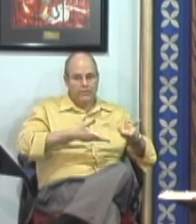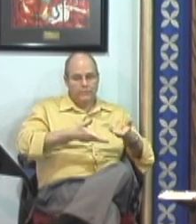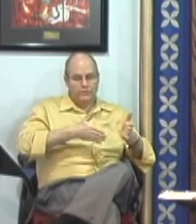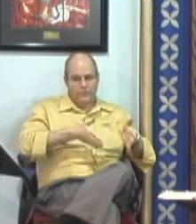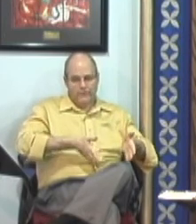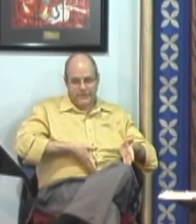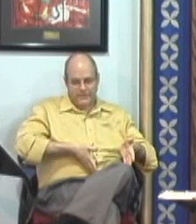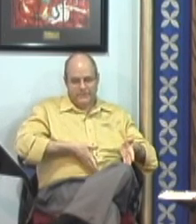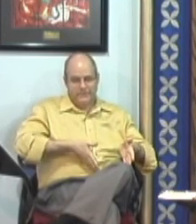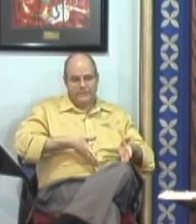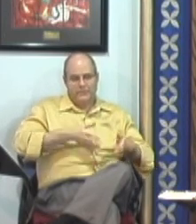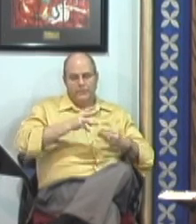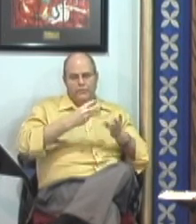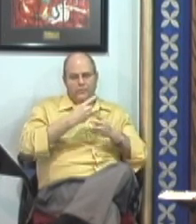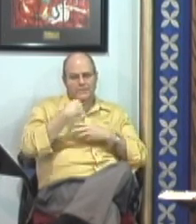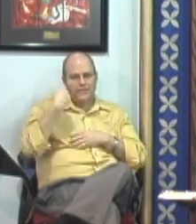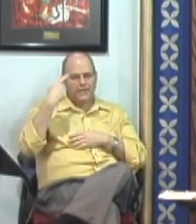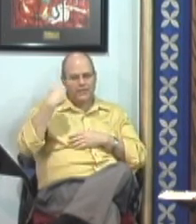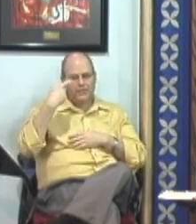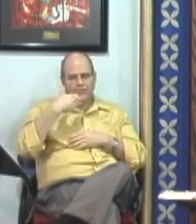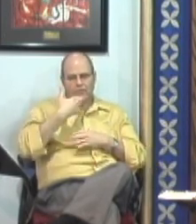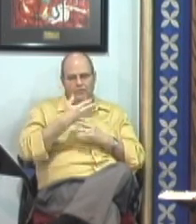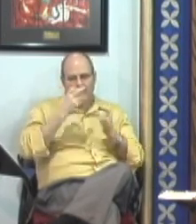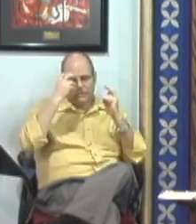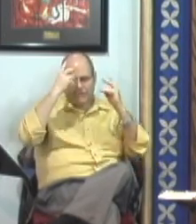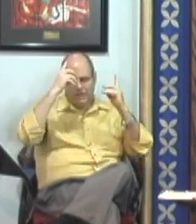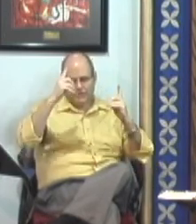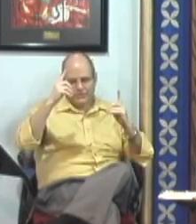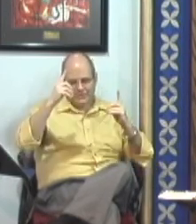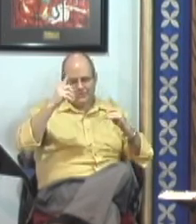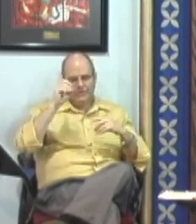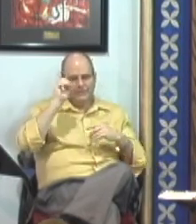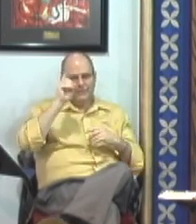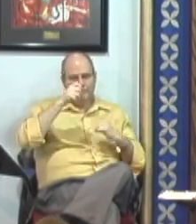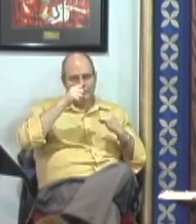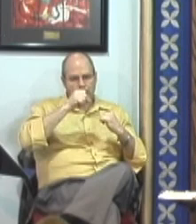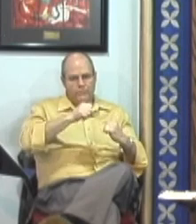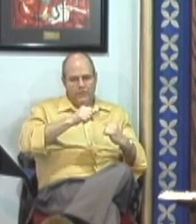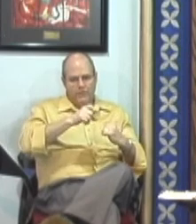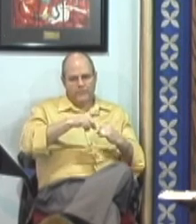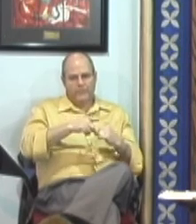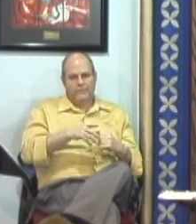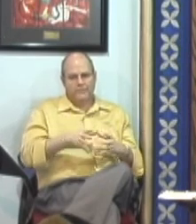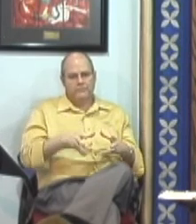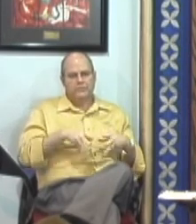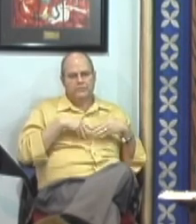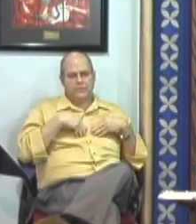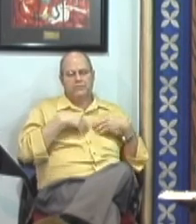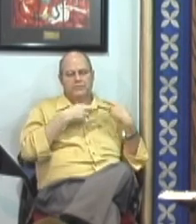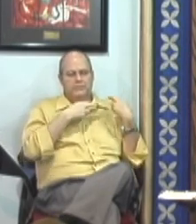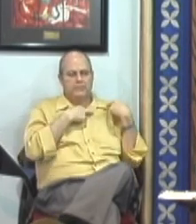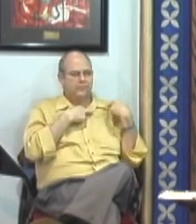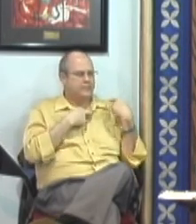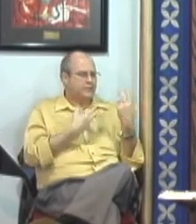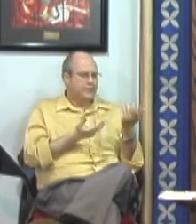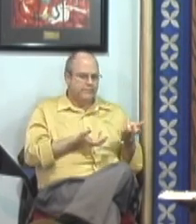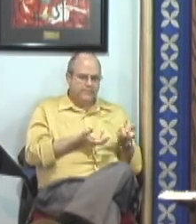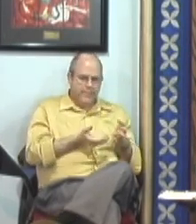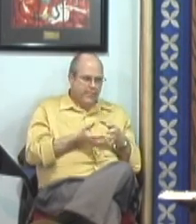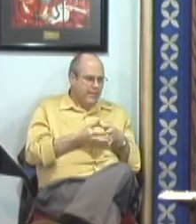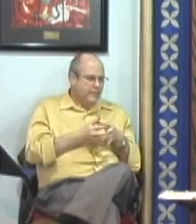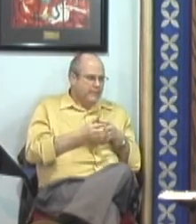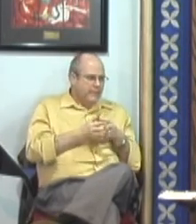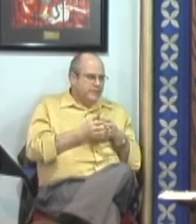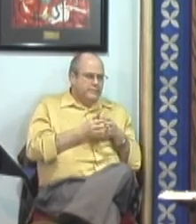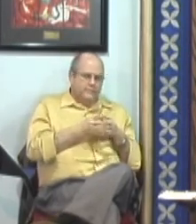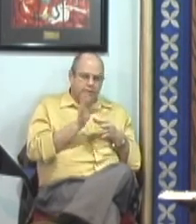servant. The world says that's crazy. No, you have to have a good education. You have to be strong. You have to take charge, right? So those